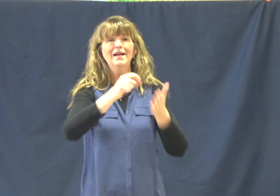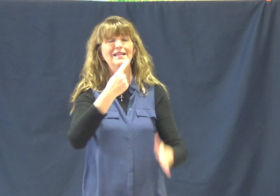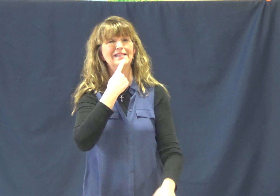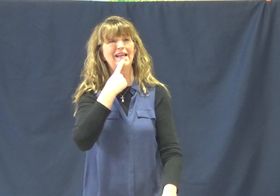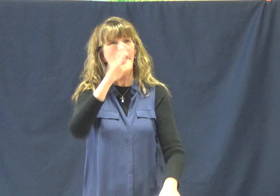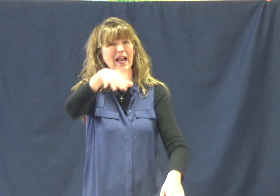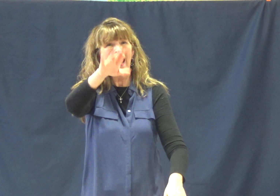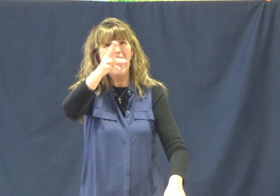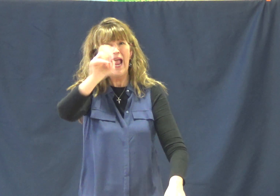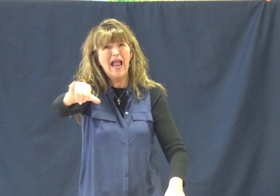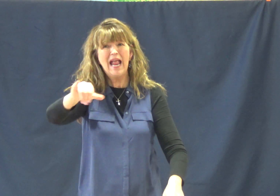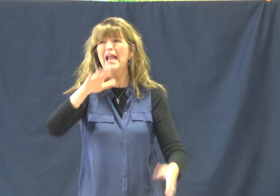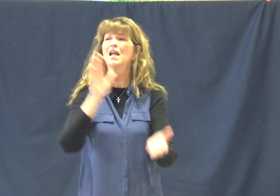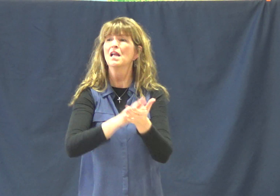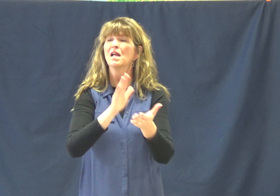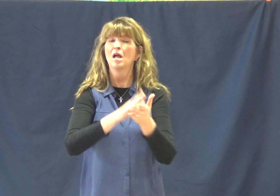But Paul writes, he says, hey,